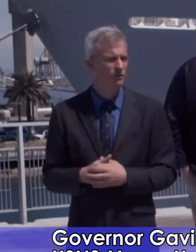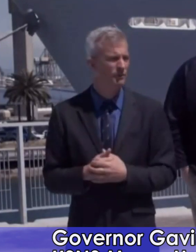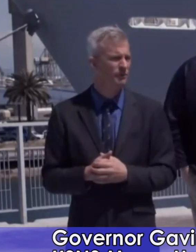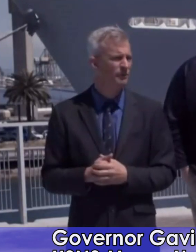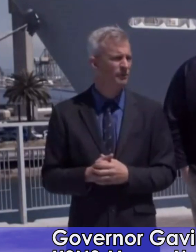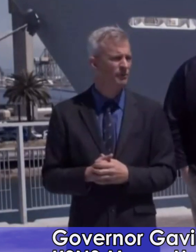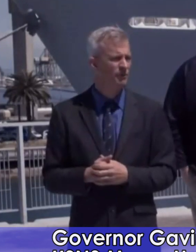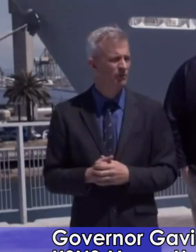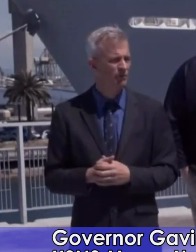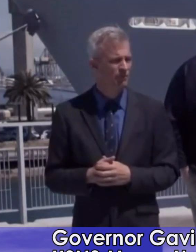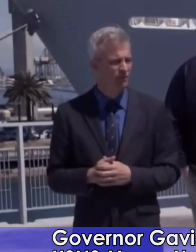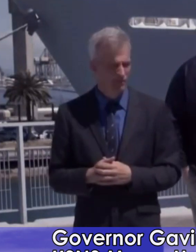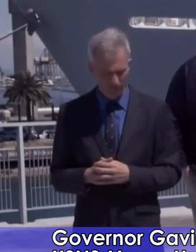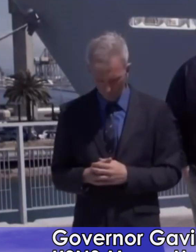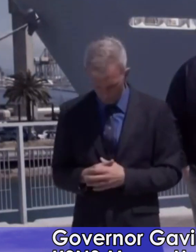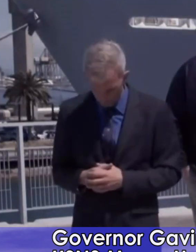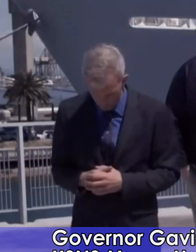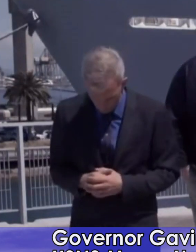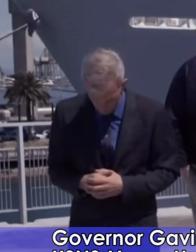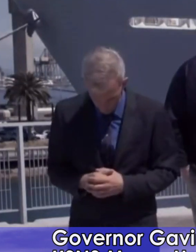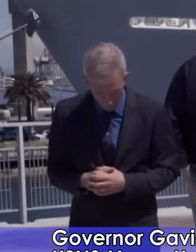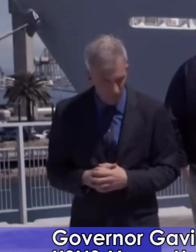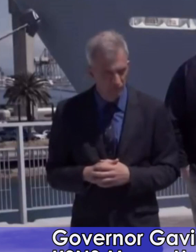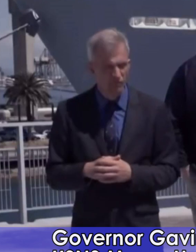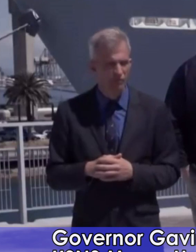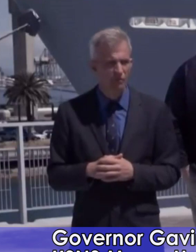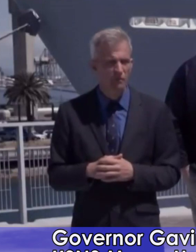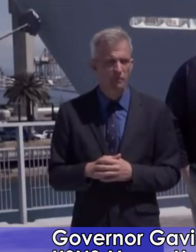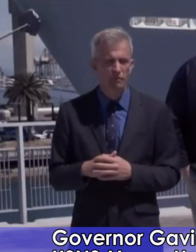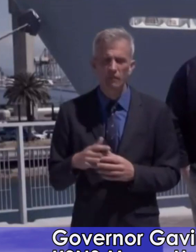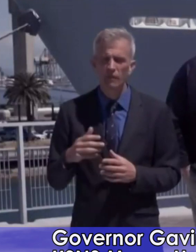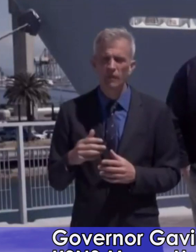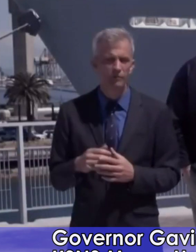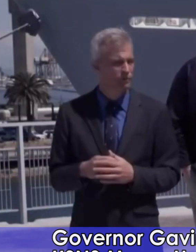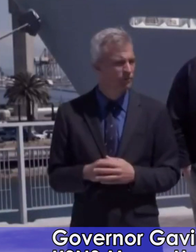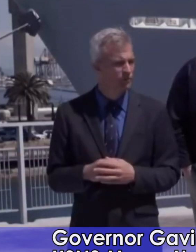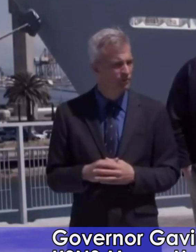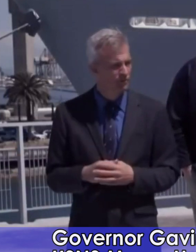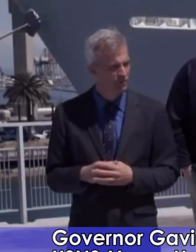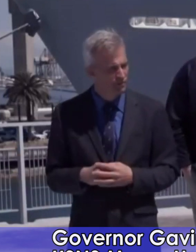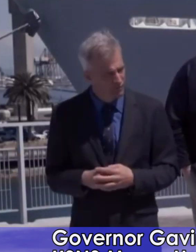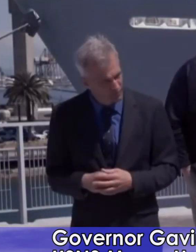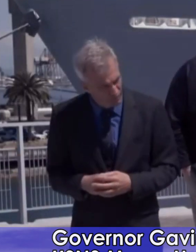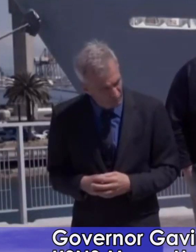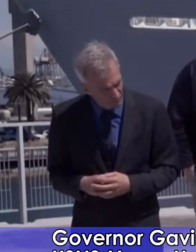reporters that are here and those that we know that are online, appropriately socially distanced.